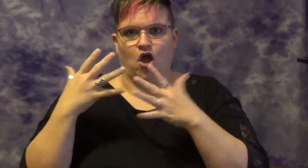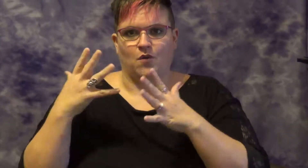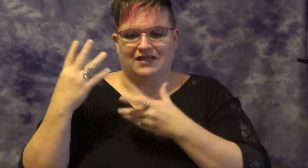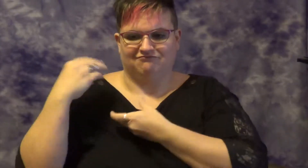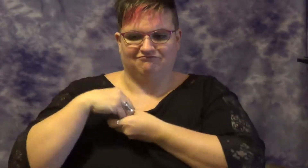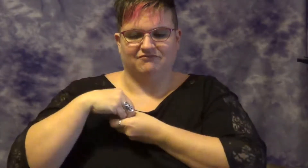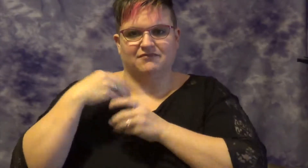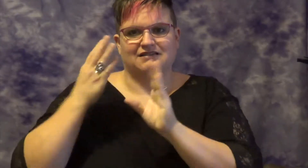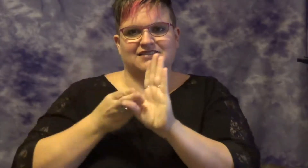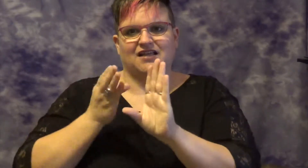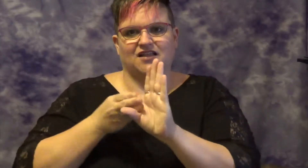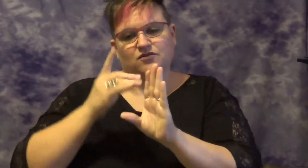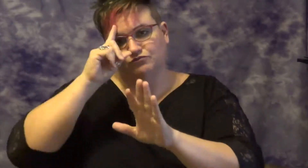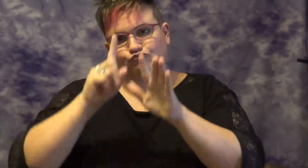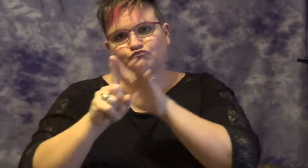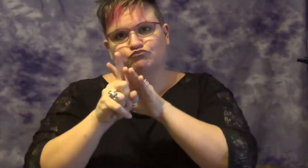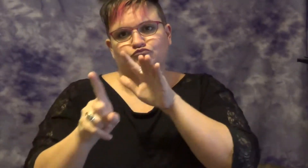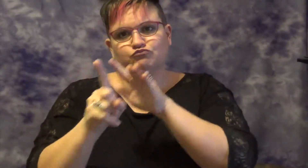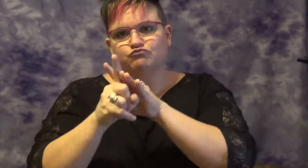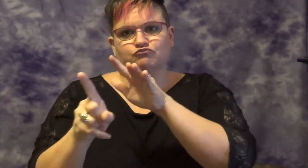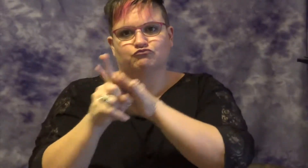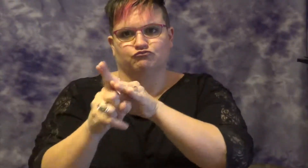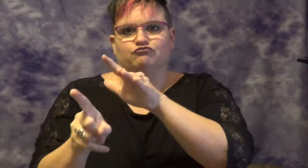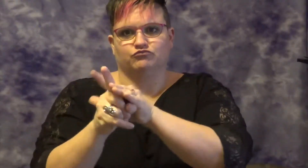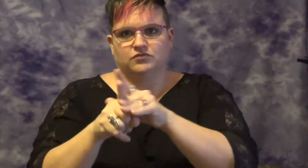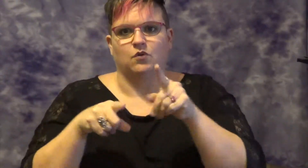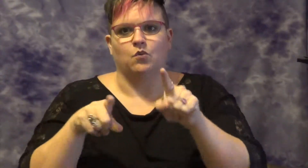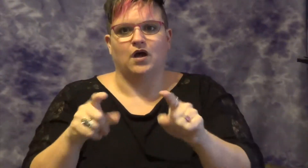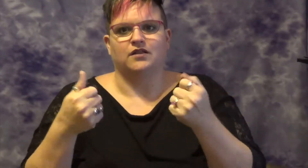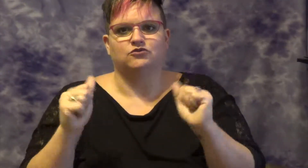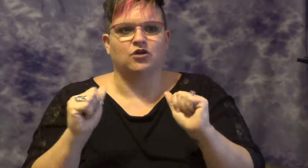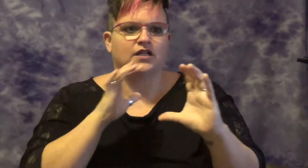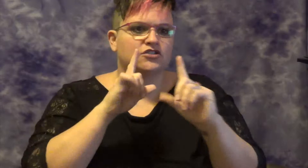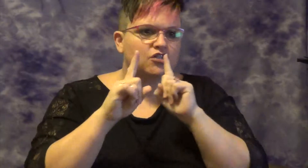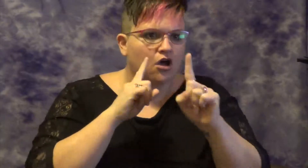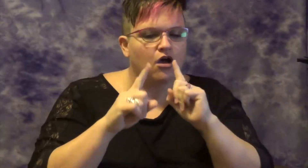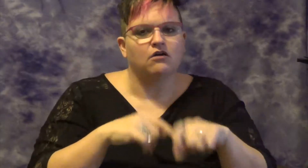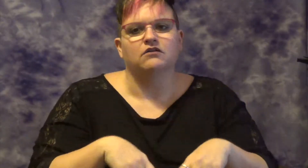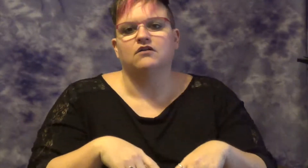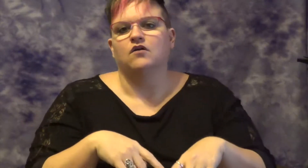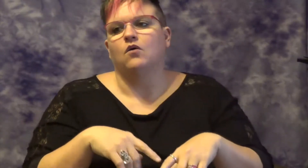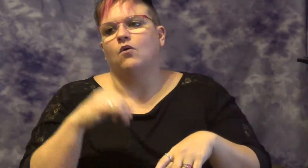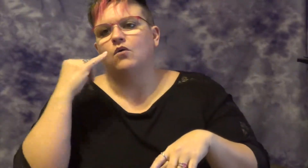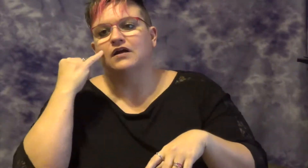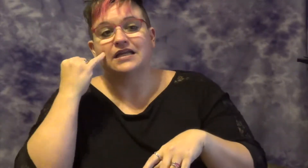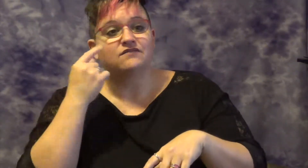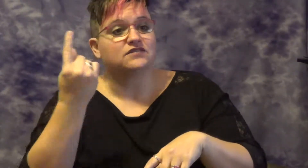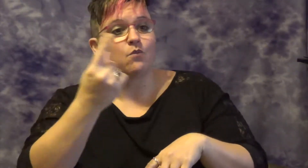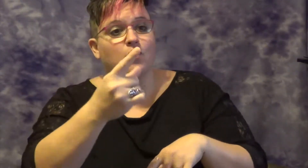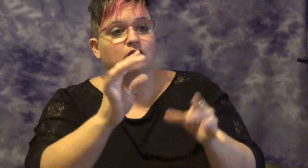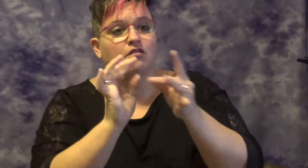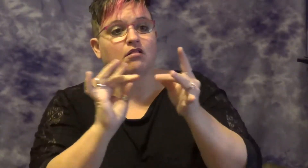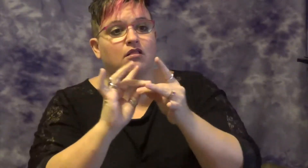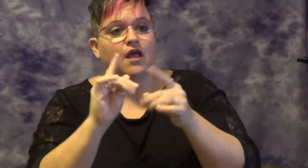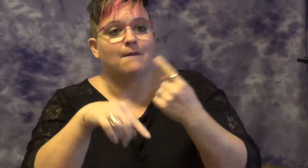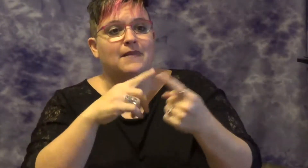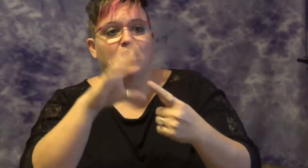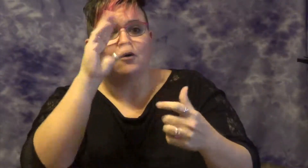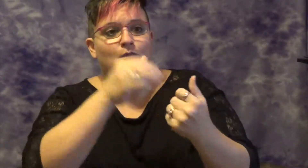those battle scars. And it'll affect you psychologically, and it'll come up while you're trying to communicate or if you're